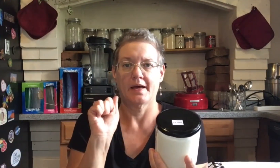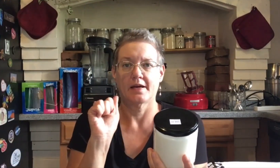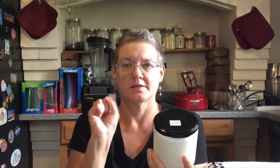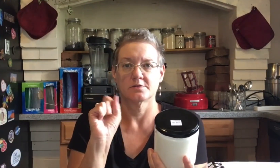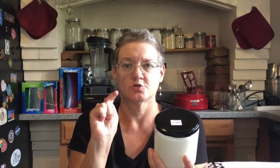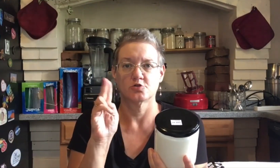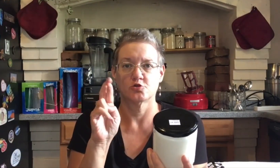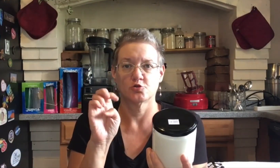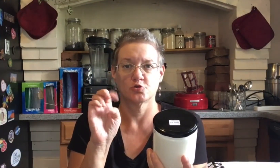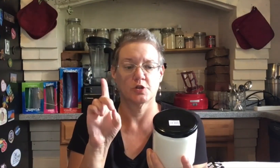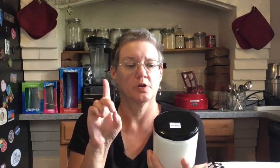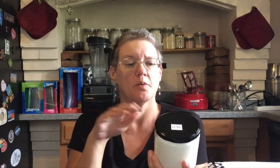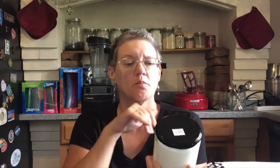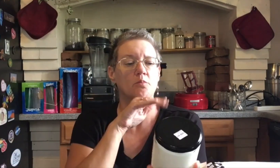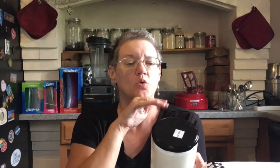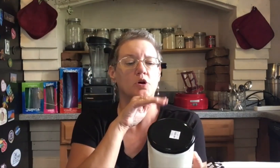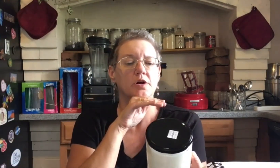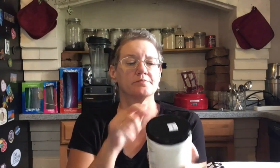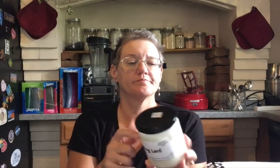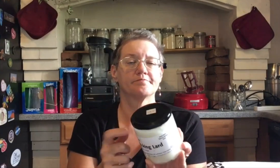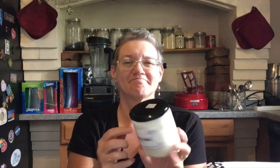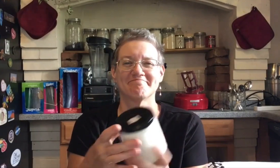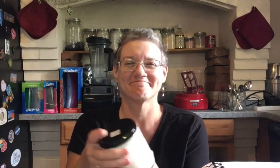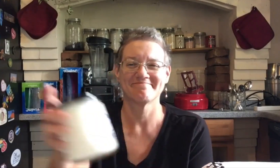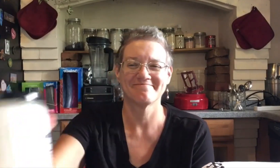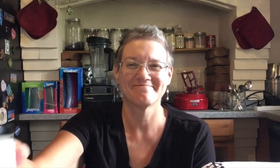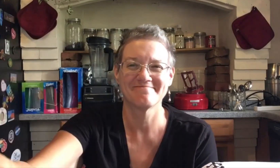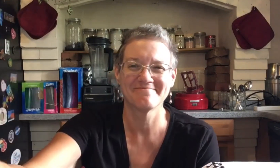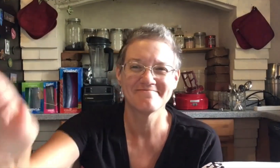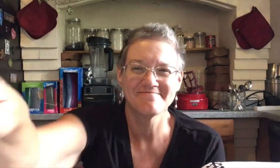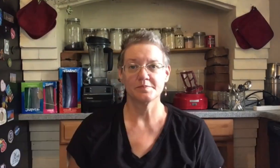This one is pasture raised, pastured pork.